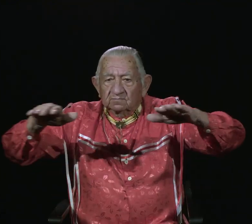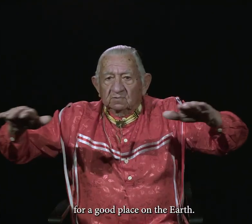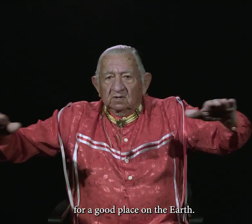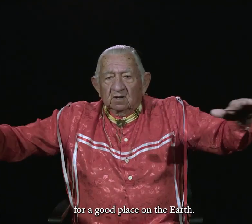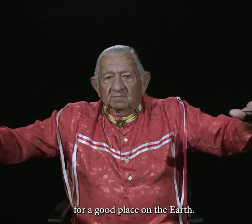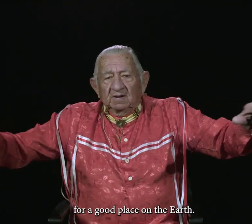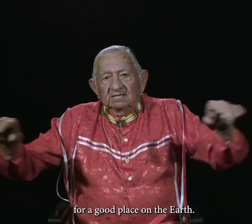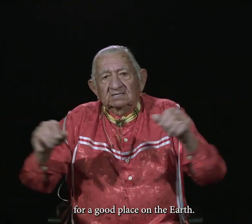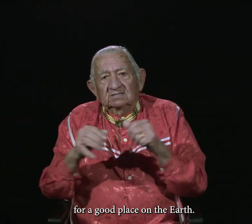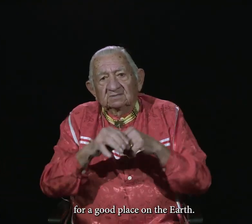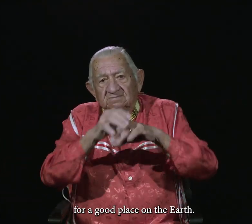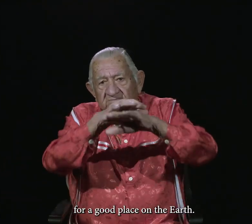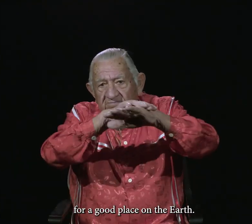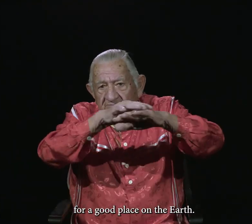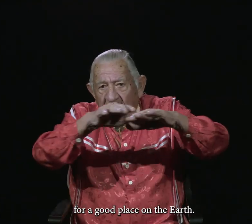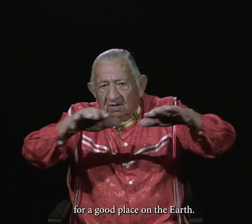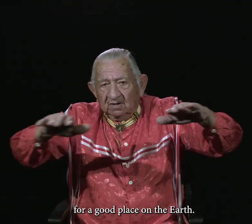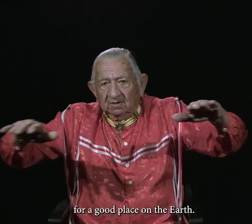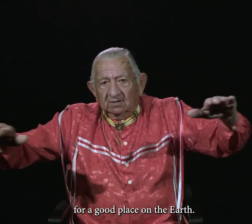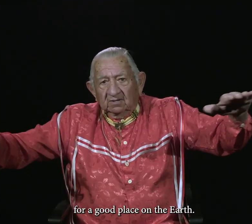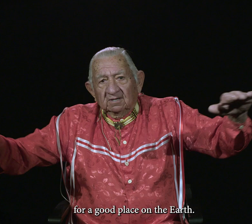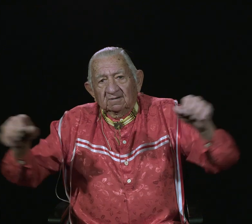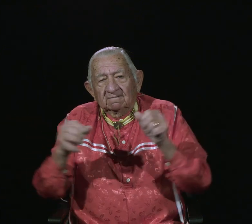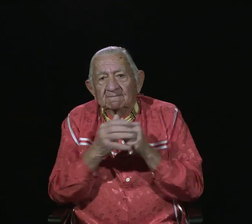for a good place on the earth